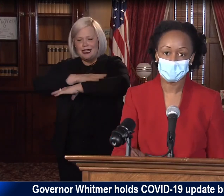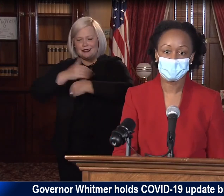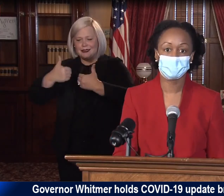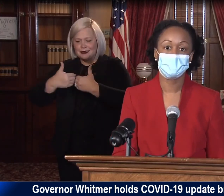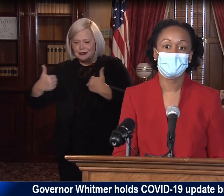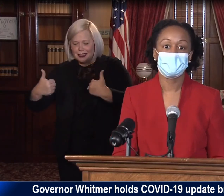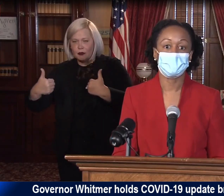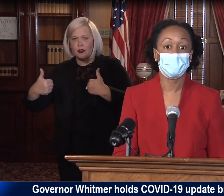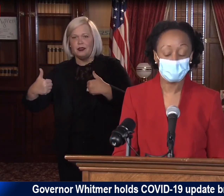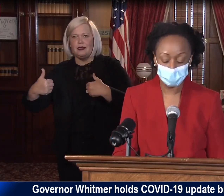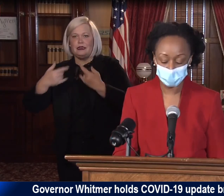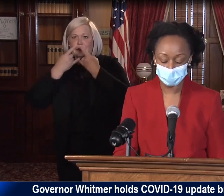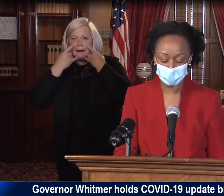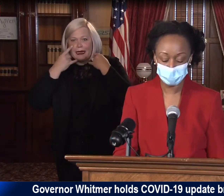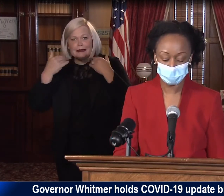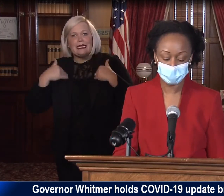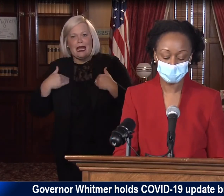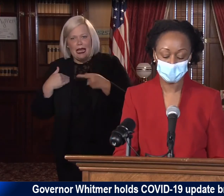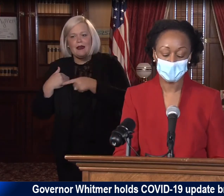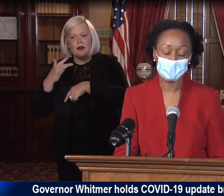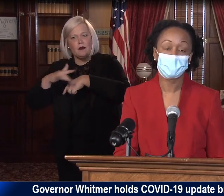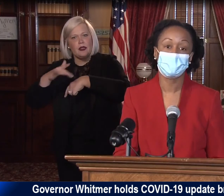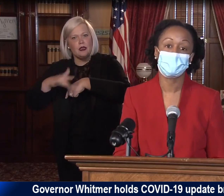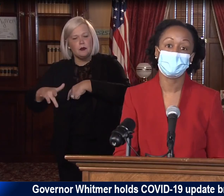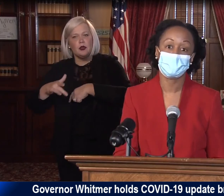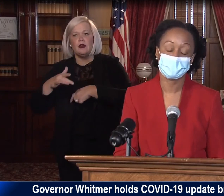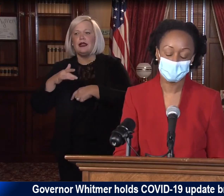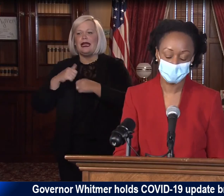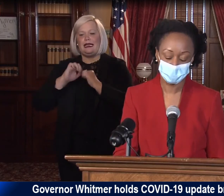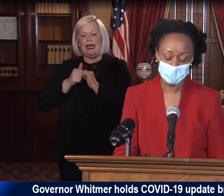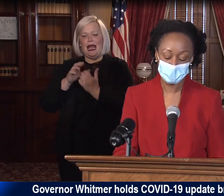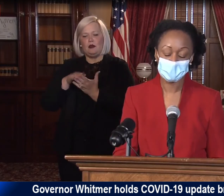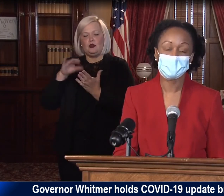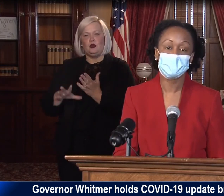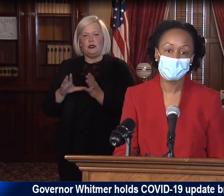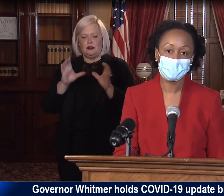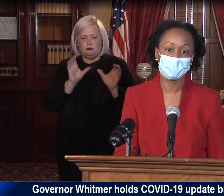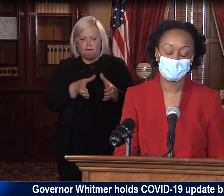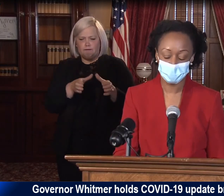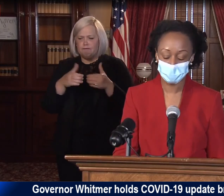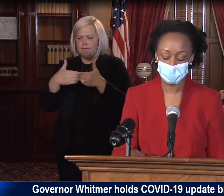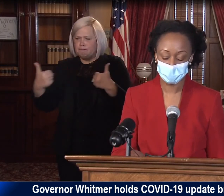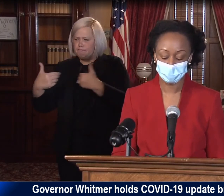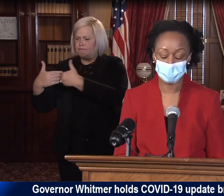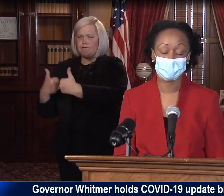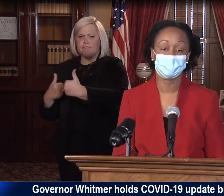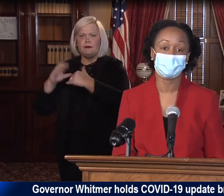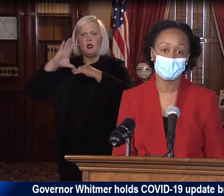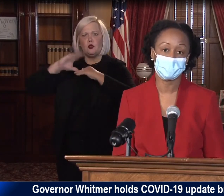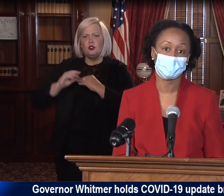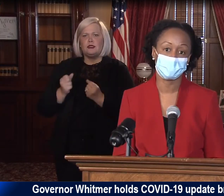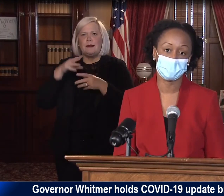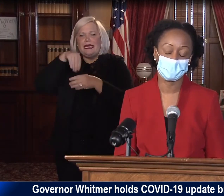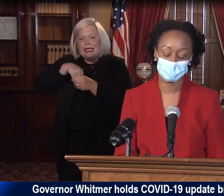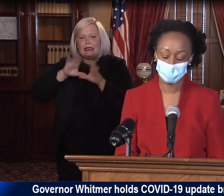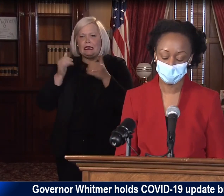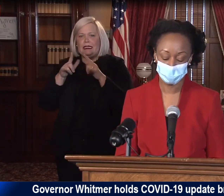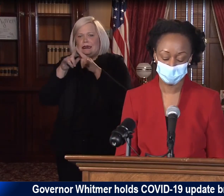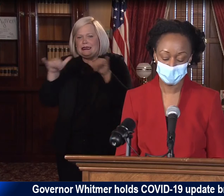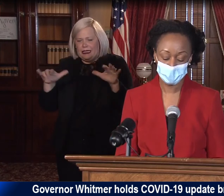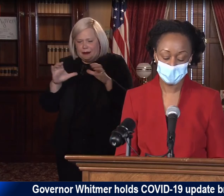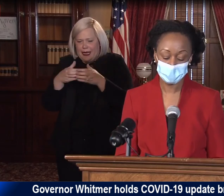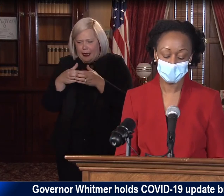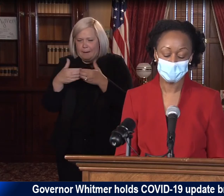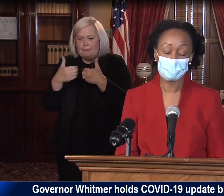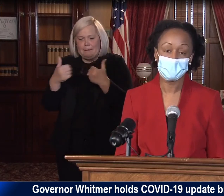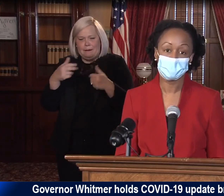wearing masks, a cohorting of students, and adequate ventilation significantly decrease the risk of virus spread in